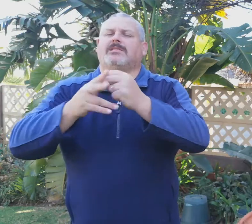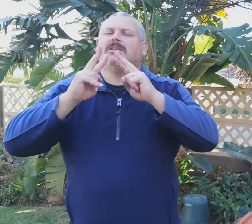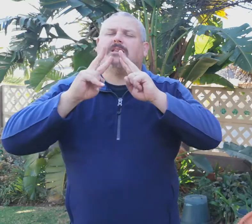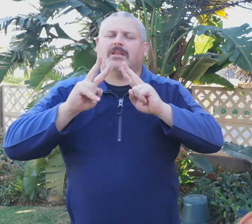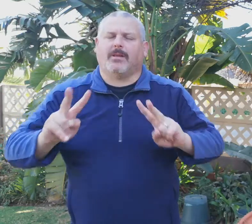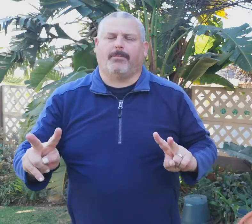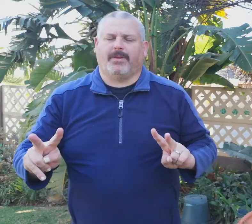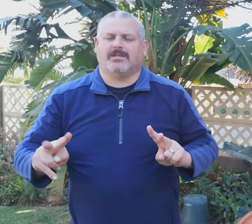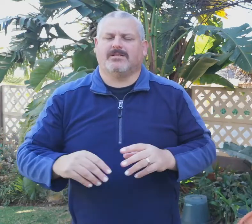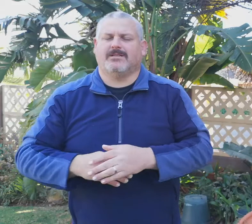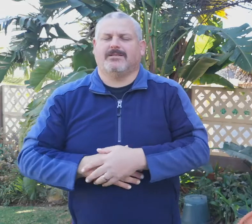love.